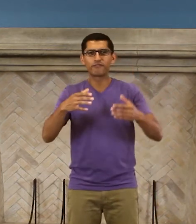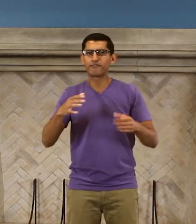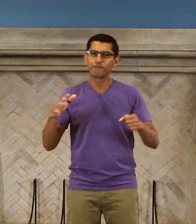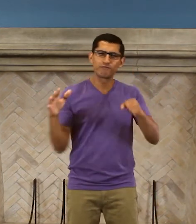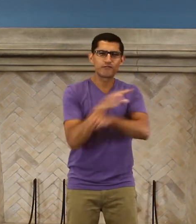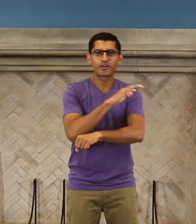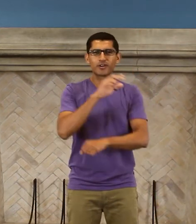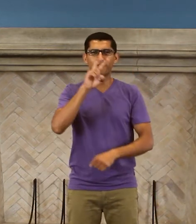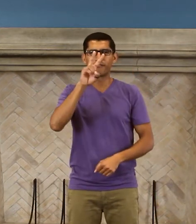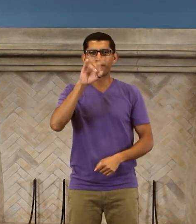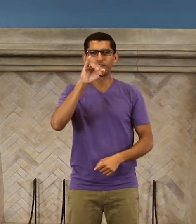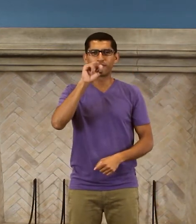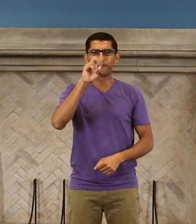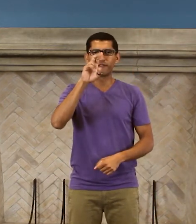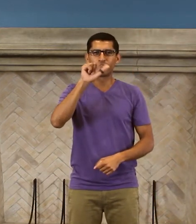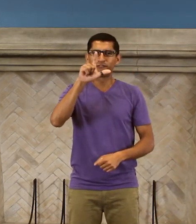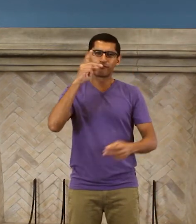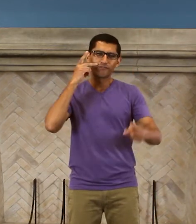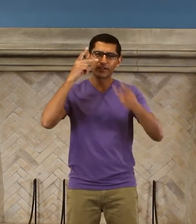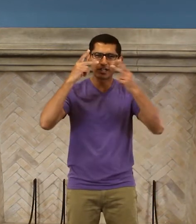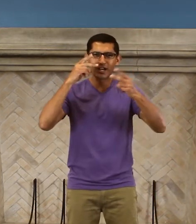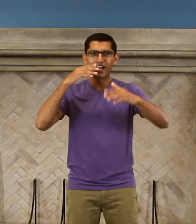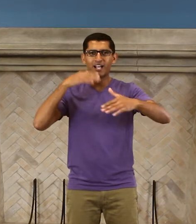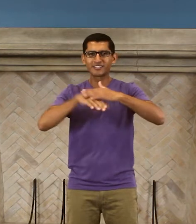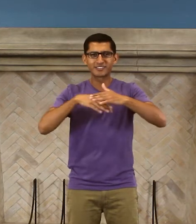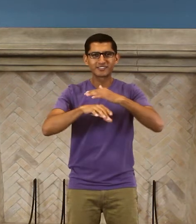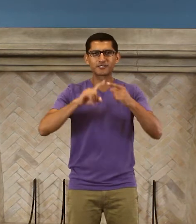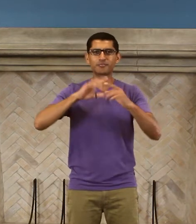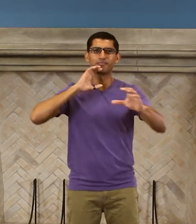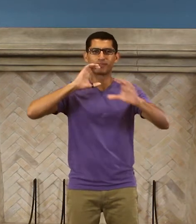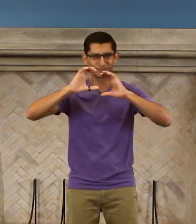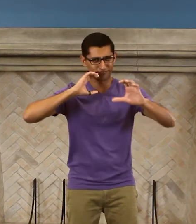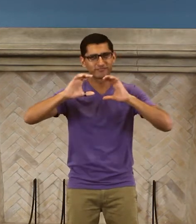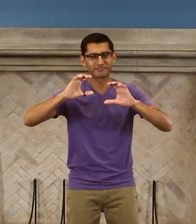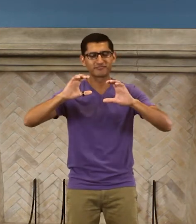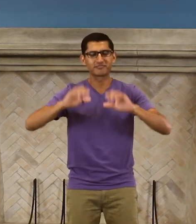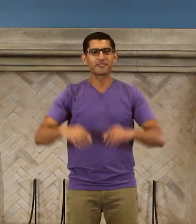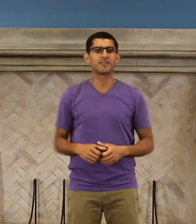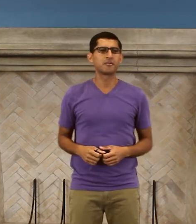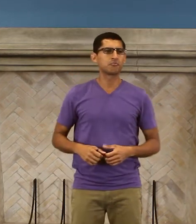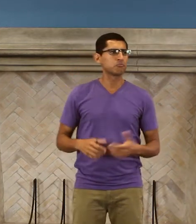It provides me with full visual access to communication.